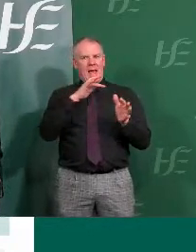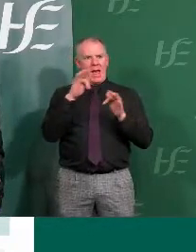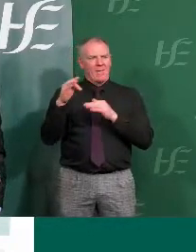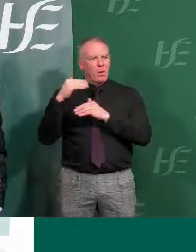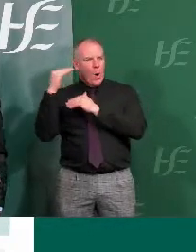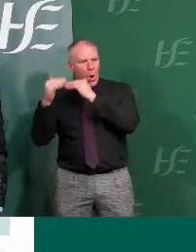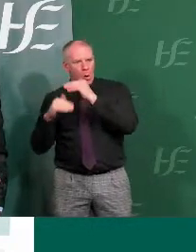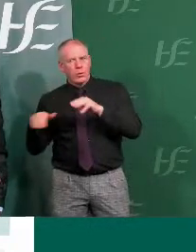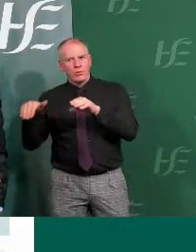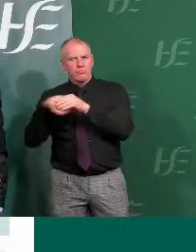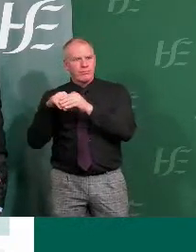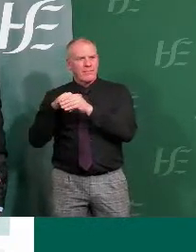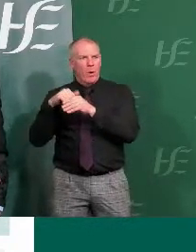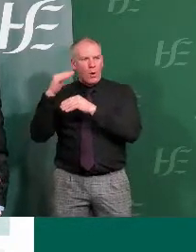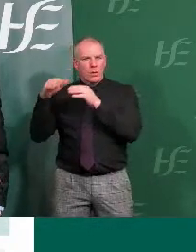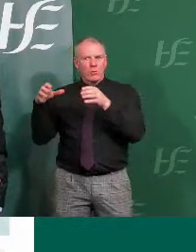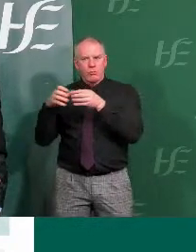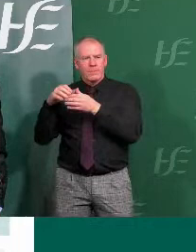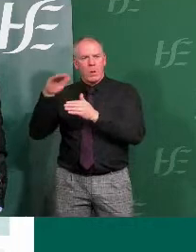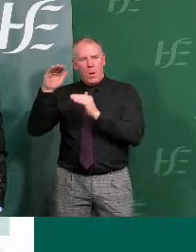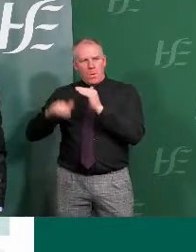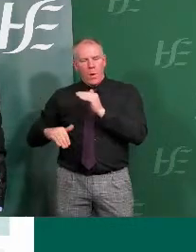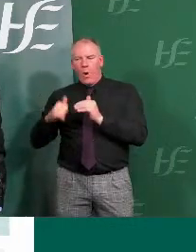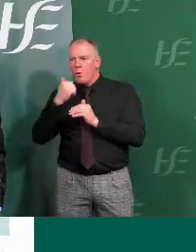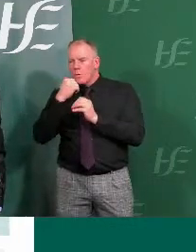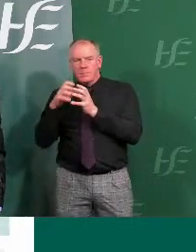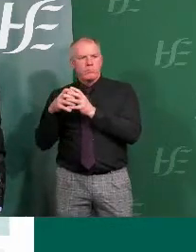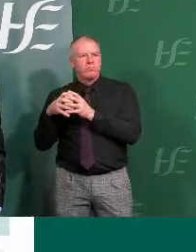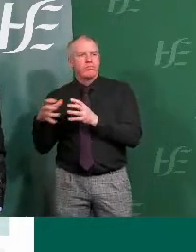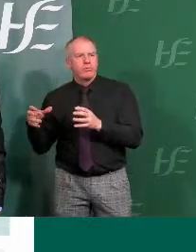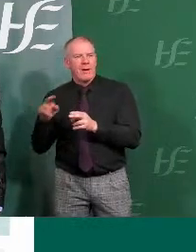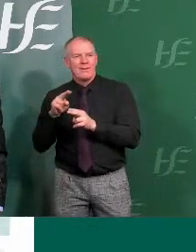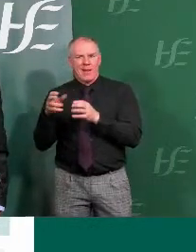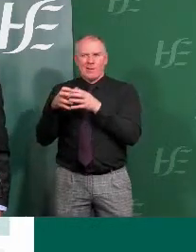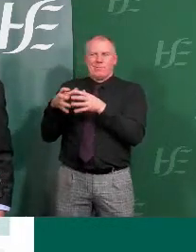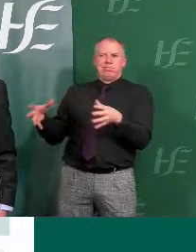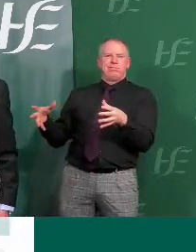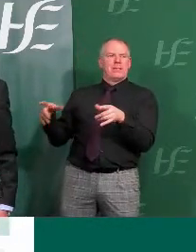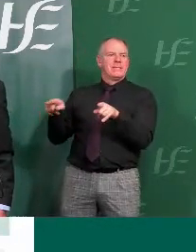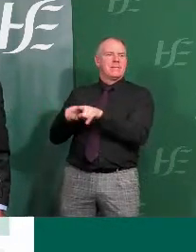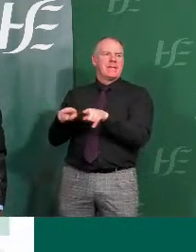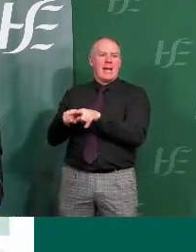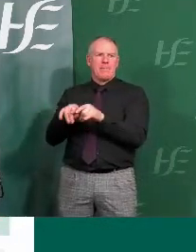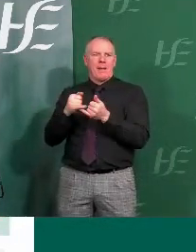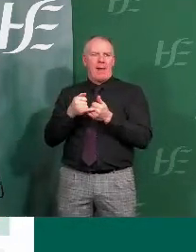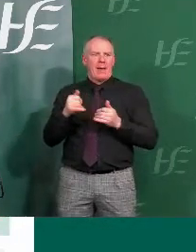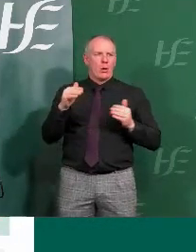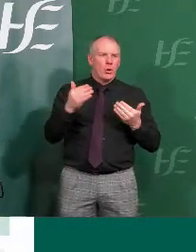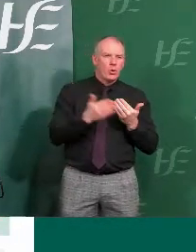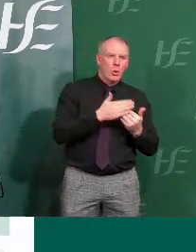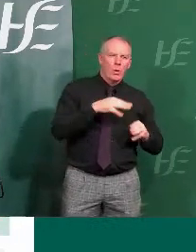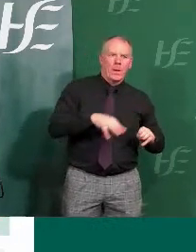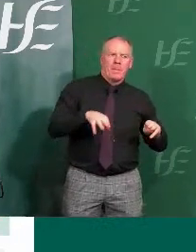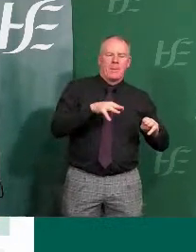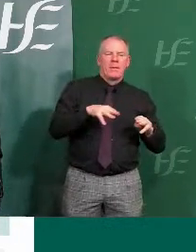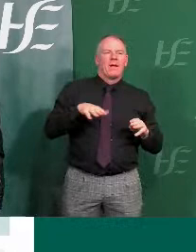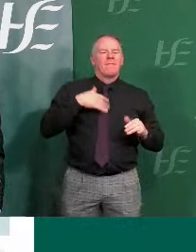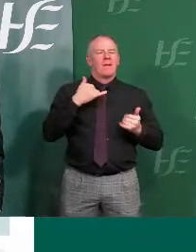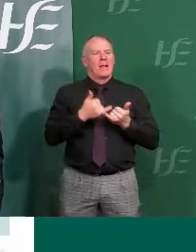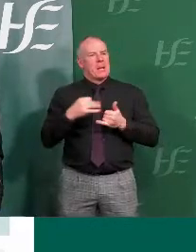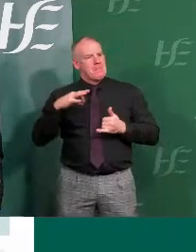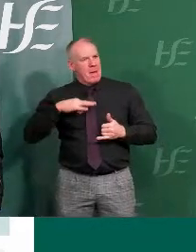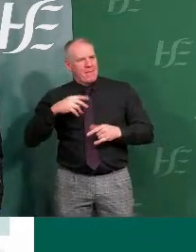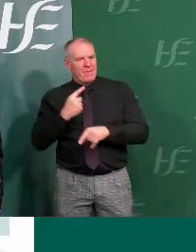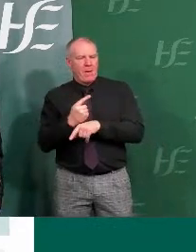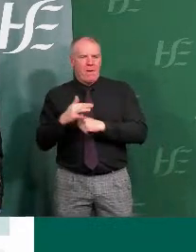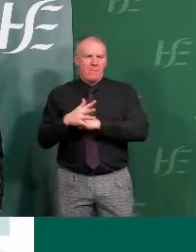groups, but from a very low base and not nearly as acute in terms of the steepness of the curve, suggesting that that benefit we're seeing